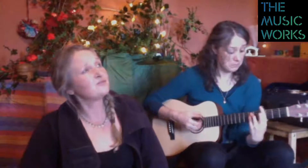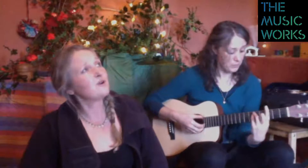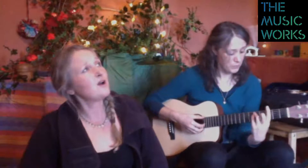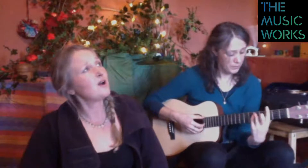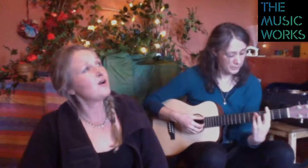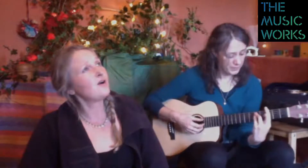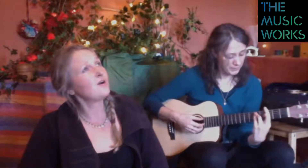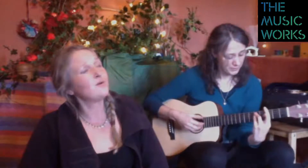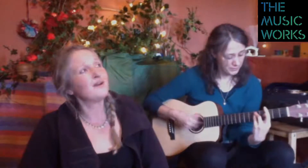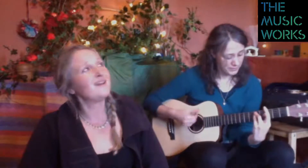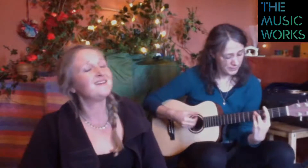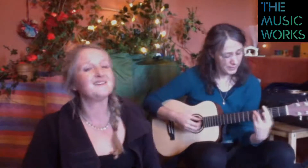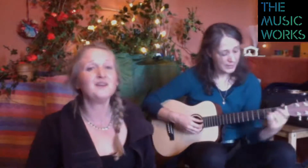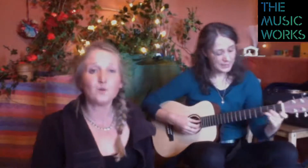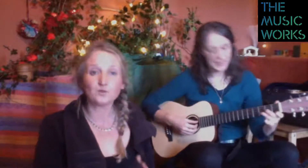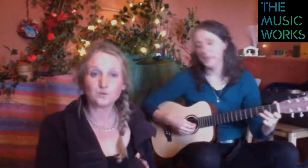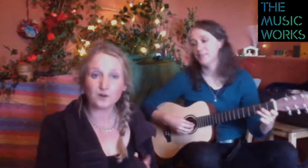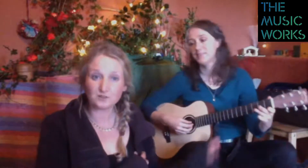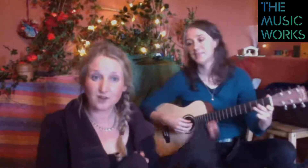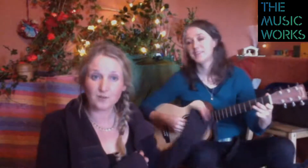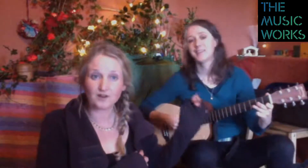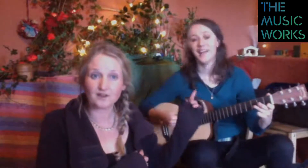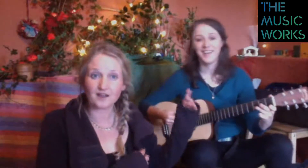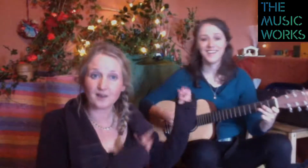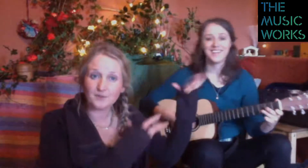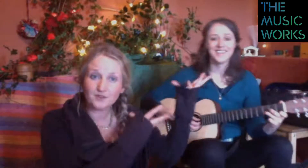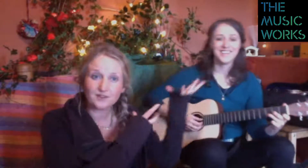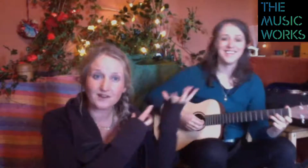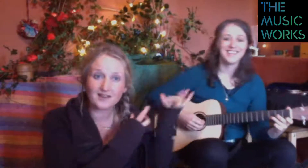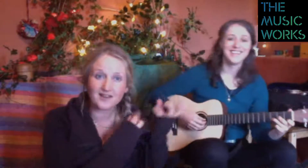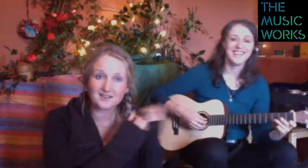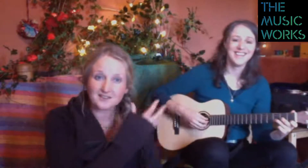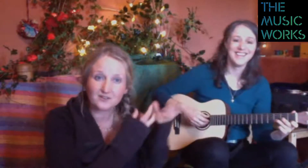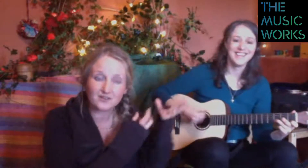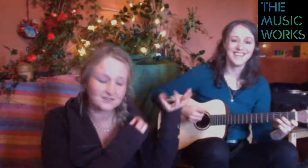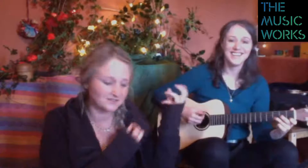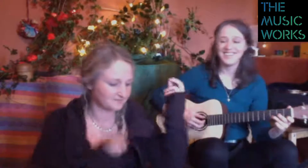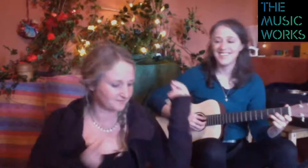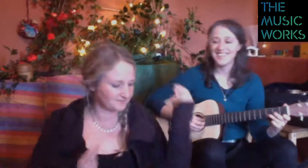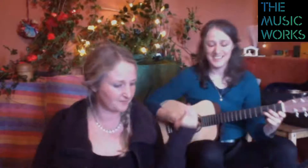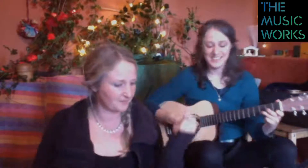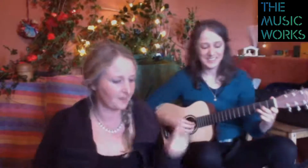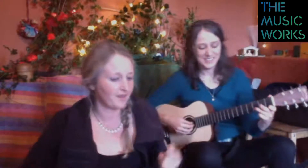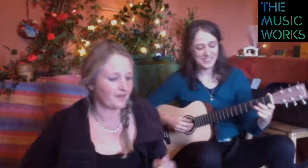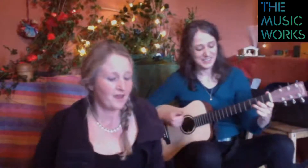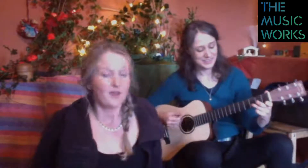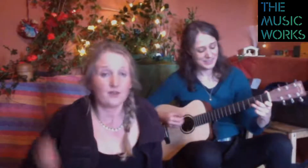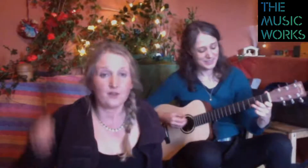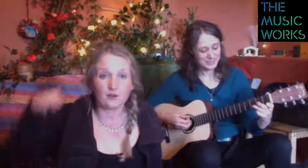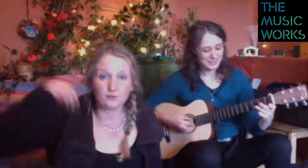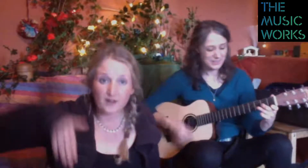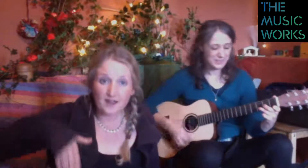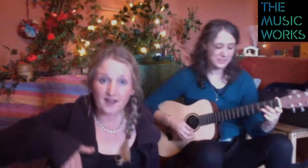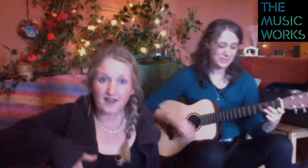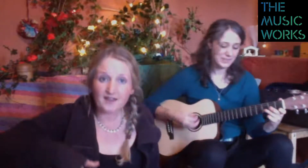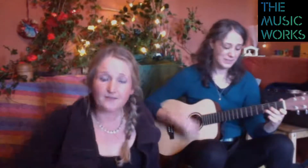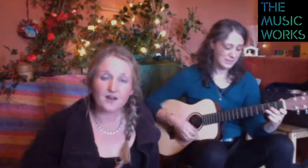Oh, here we go. And again. Wait, so good. We're going to get her musical ears in on this. The river